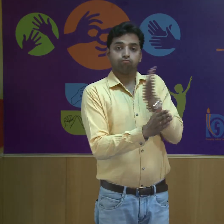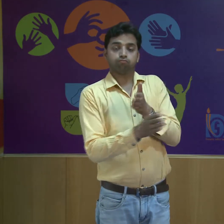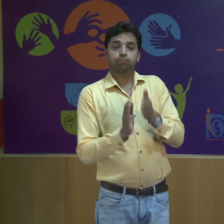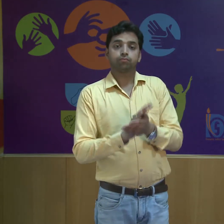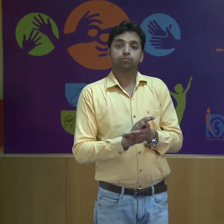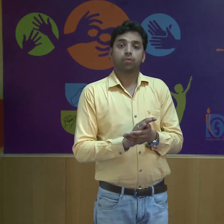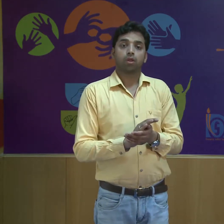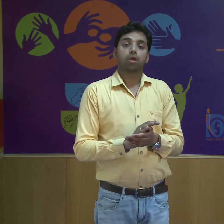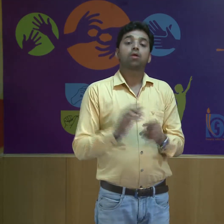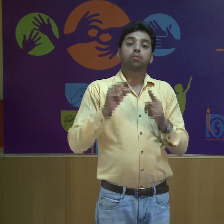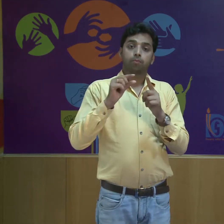and Pratiloma.